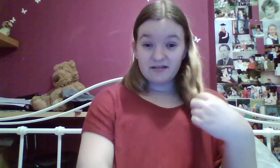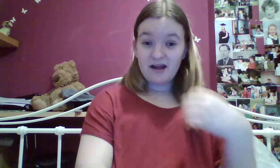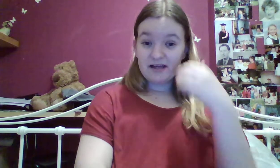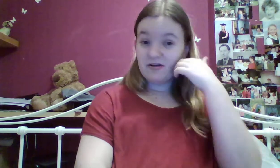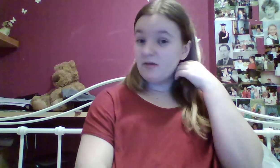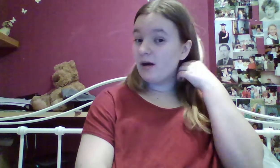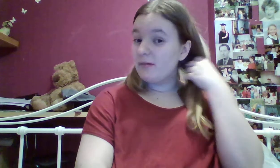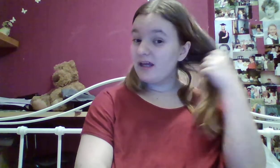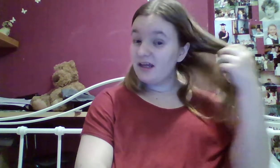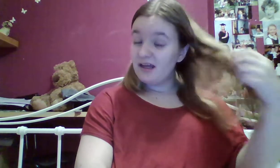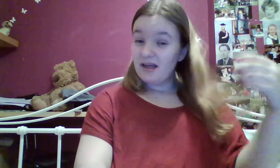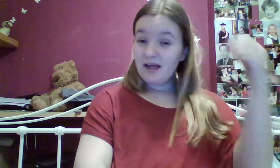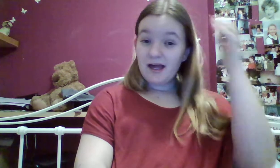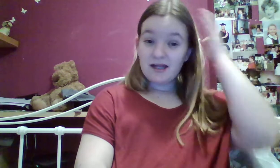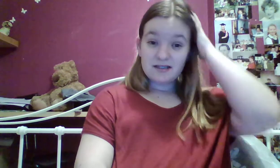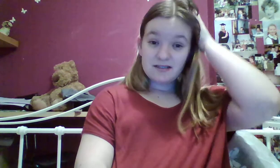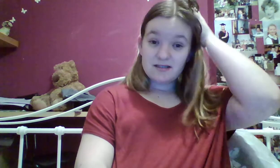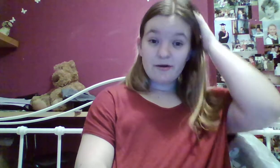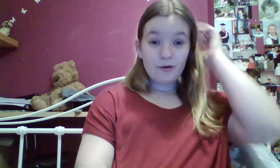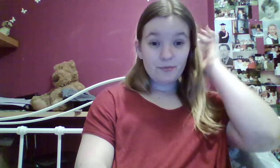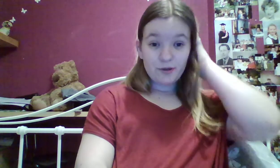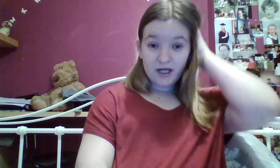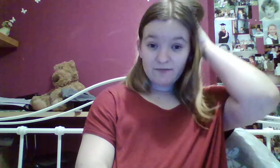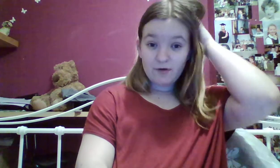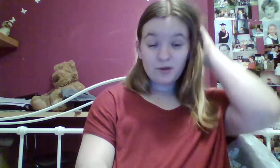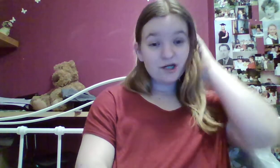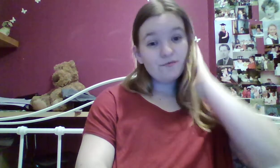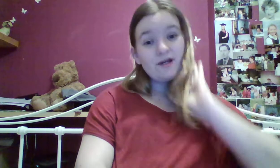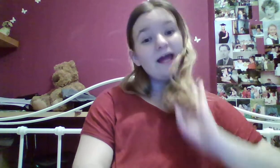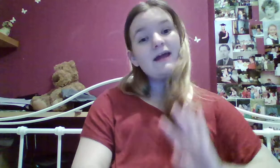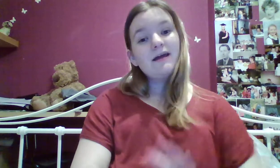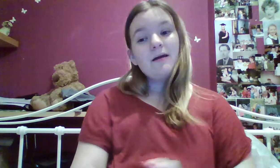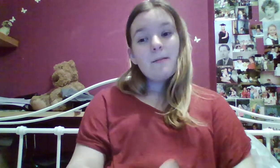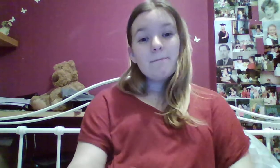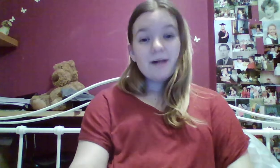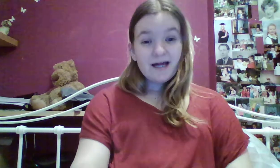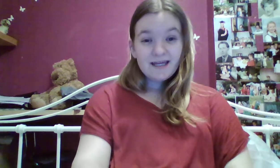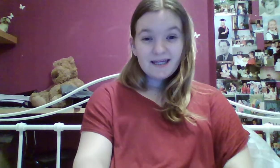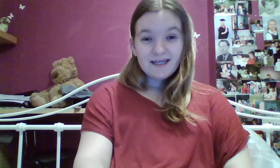like, all about me, and I hope you have a wonderful day. Bye.